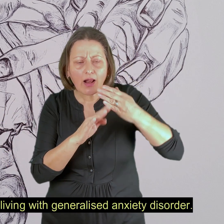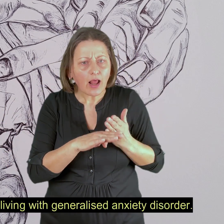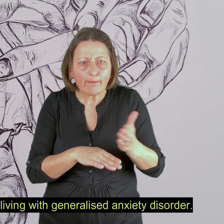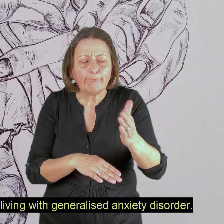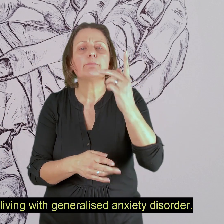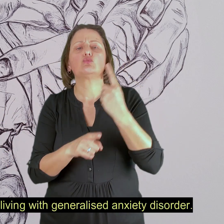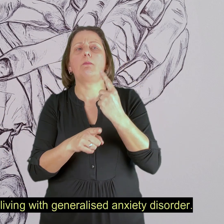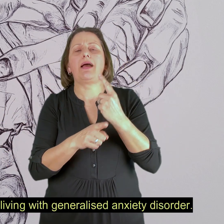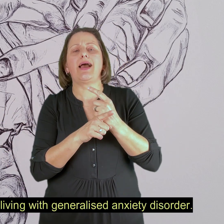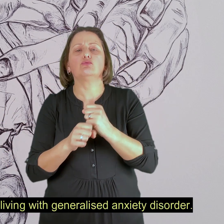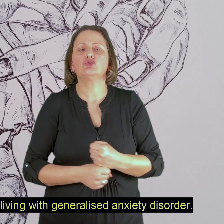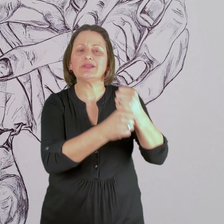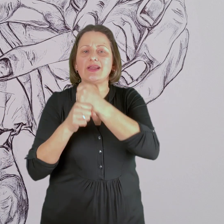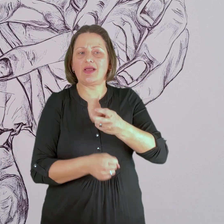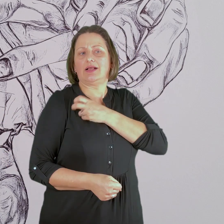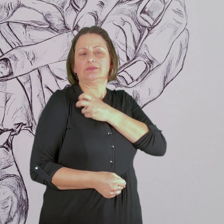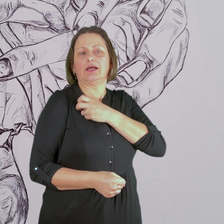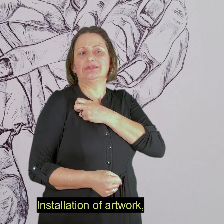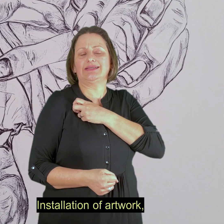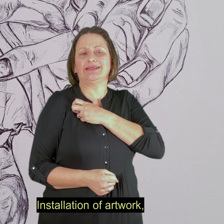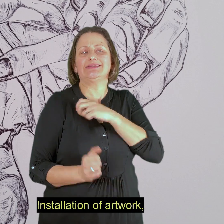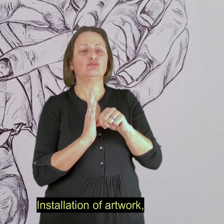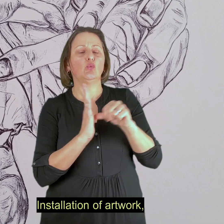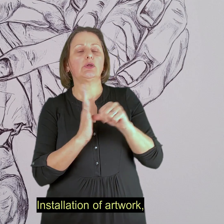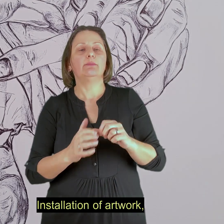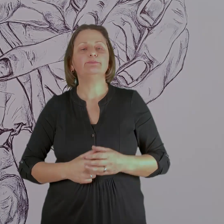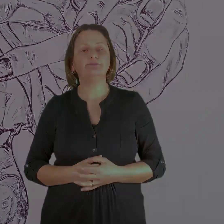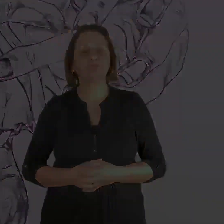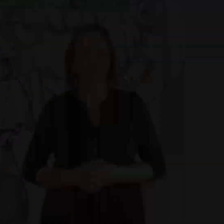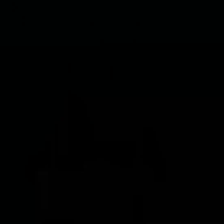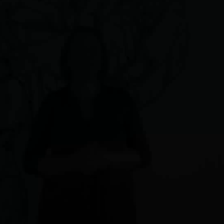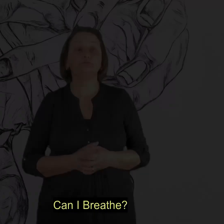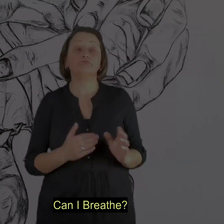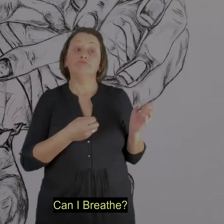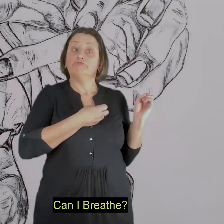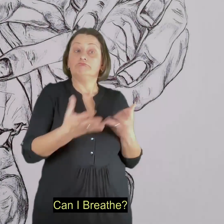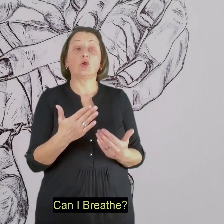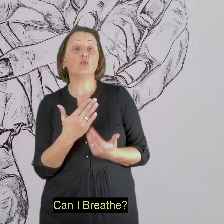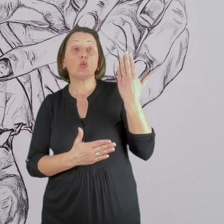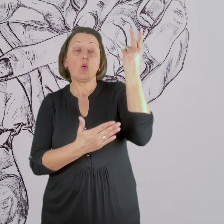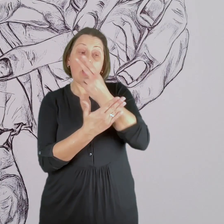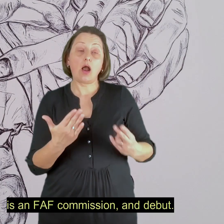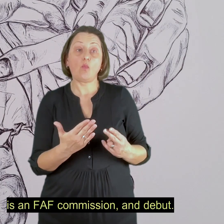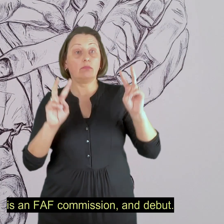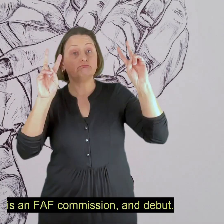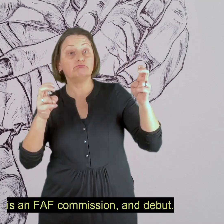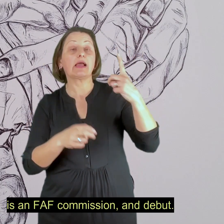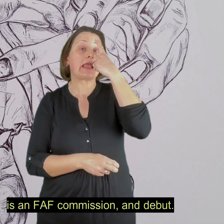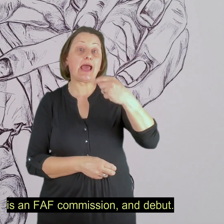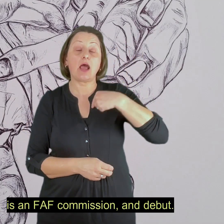with generalized anxiety disorder. Installation of artwork. Can I Breathe is